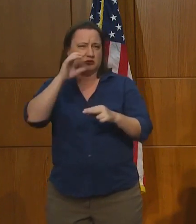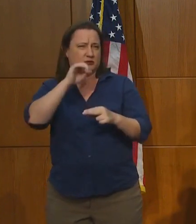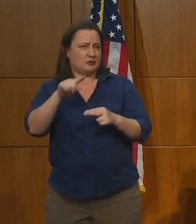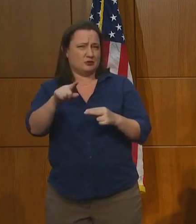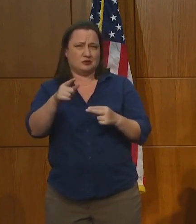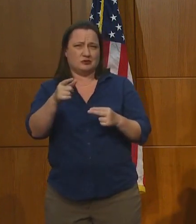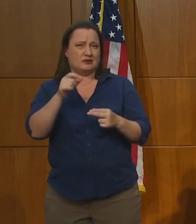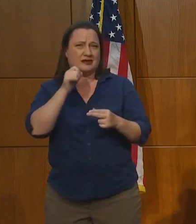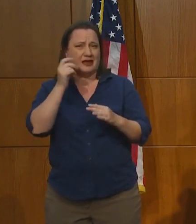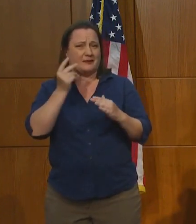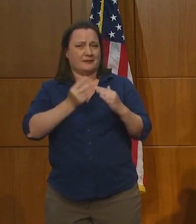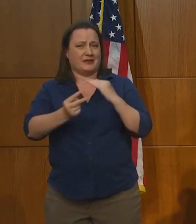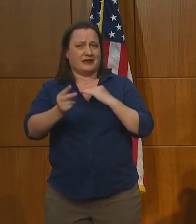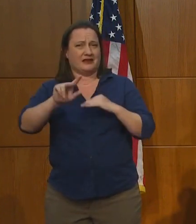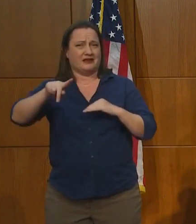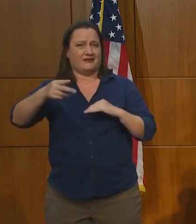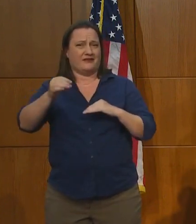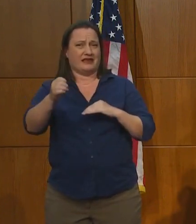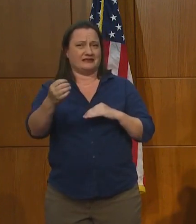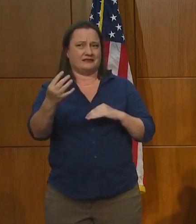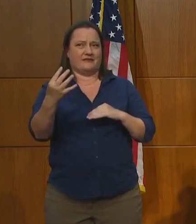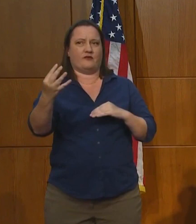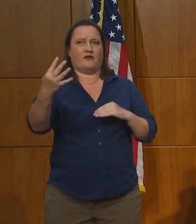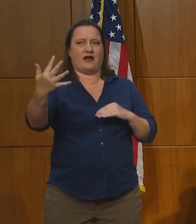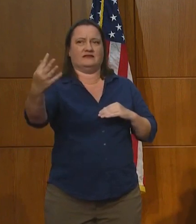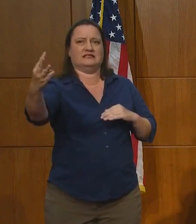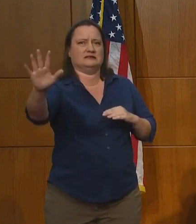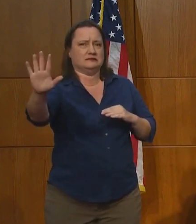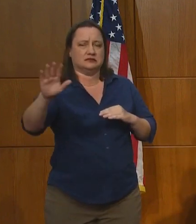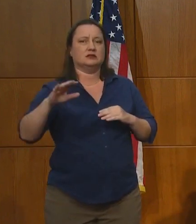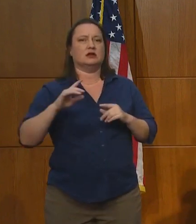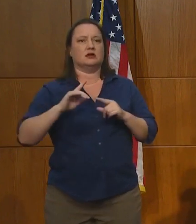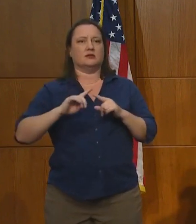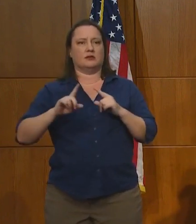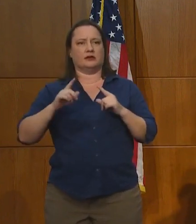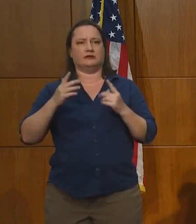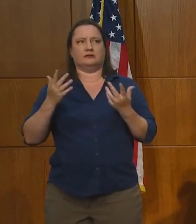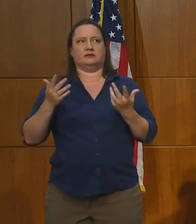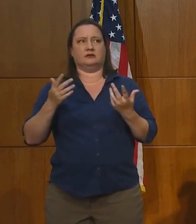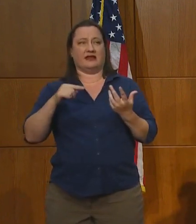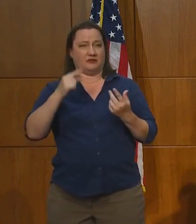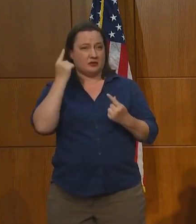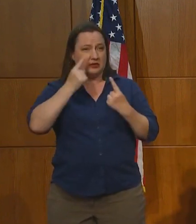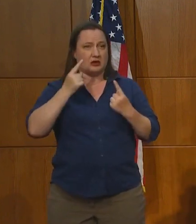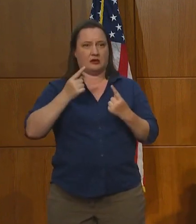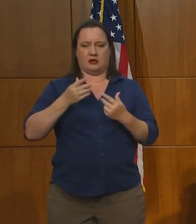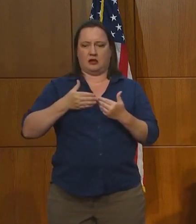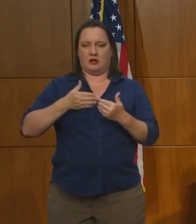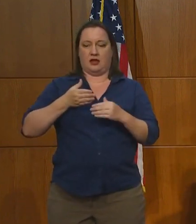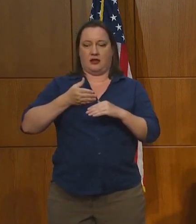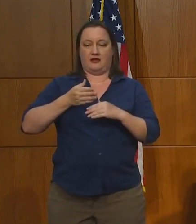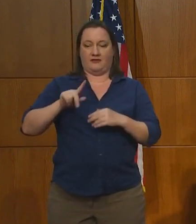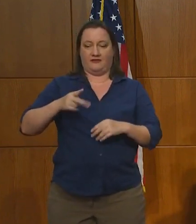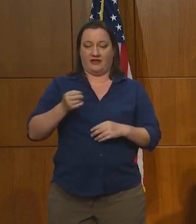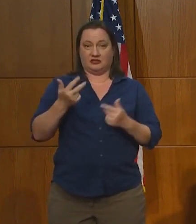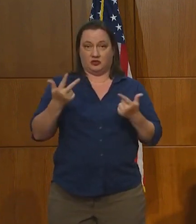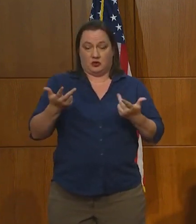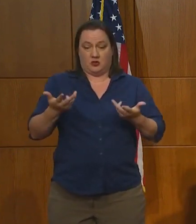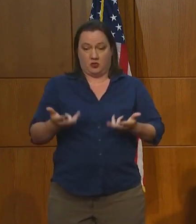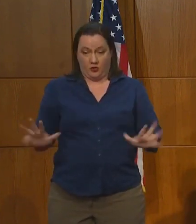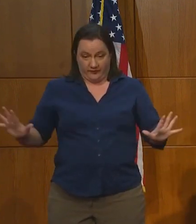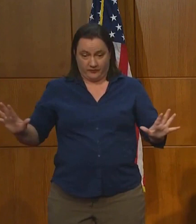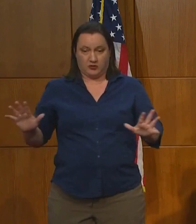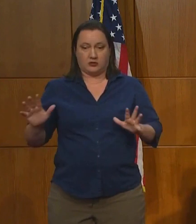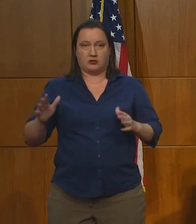next steps would be. Have you given any thought to what life might look like after phase 3, and when Virginians should